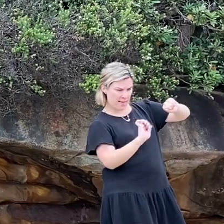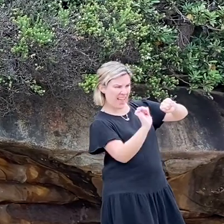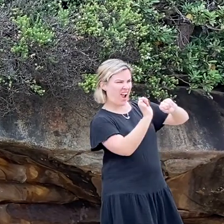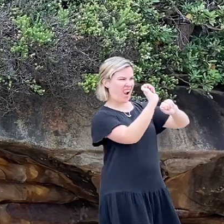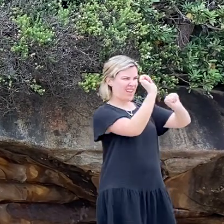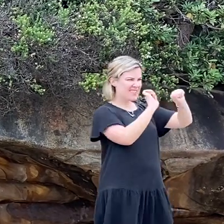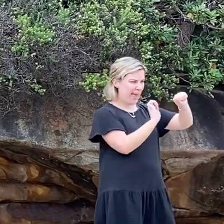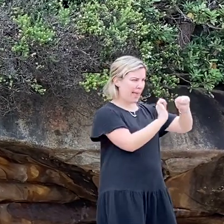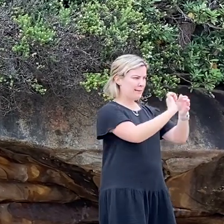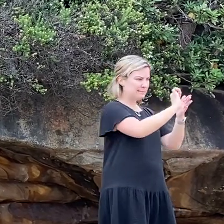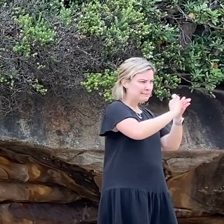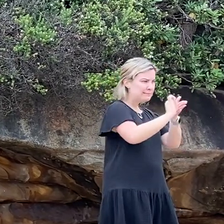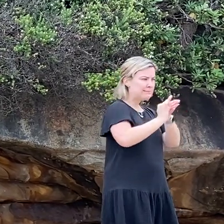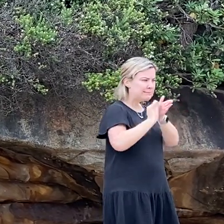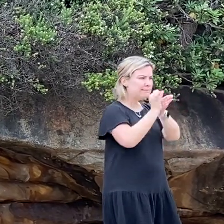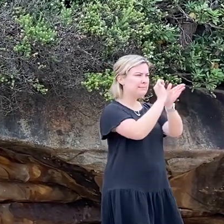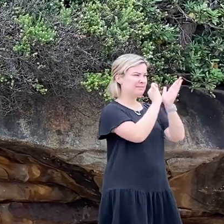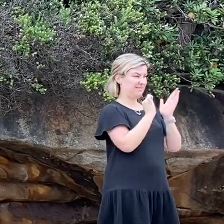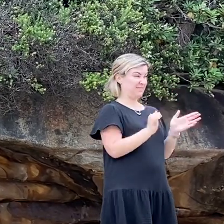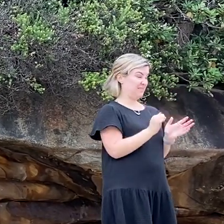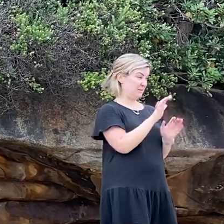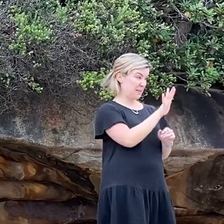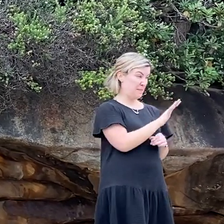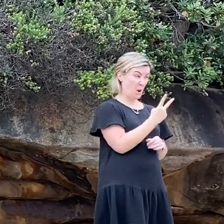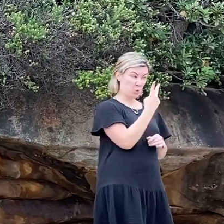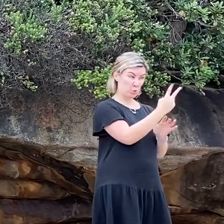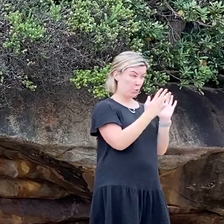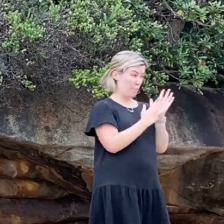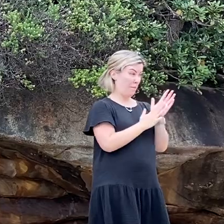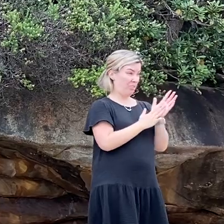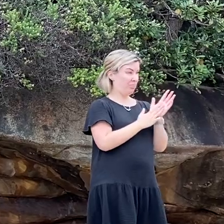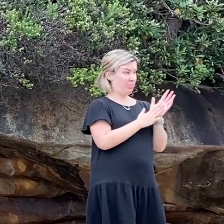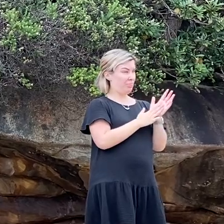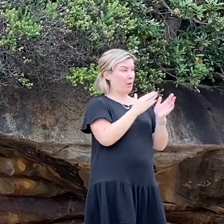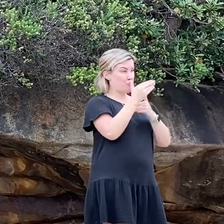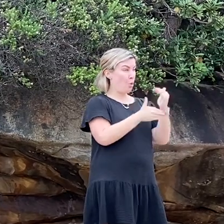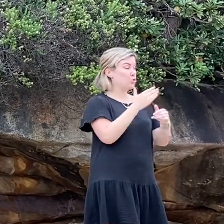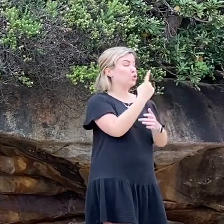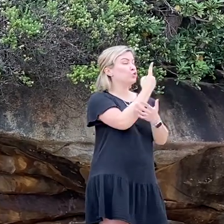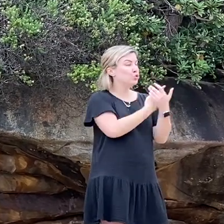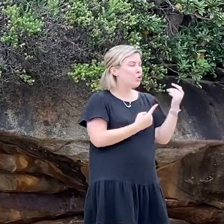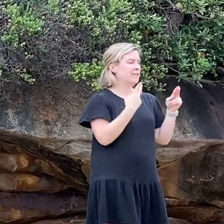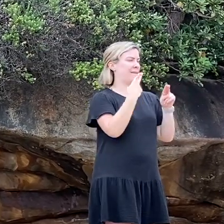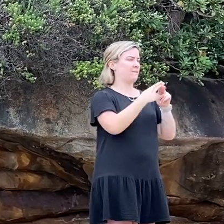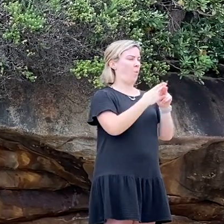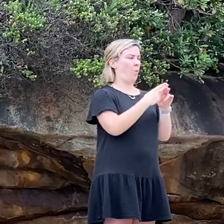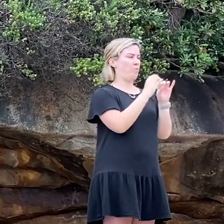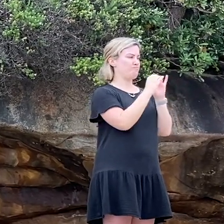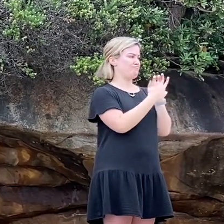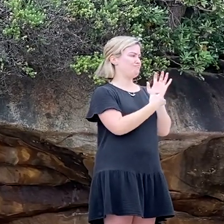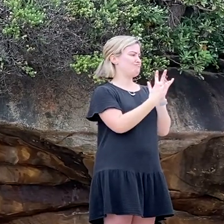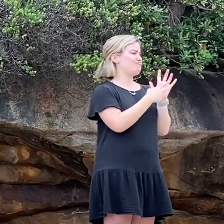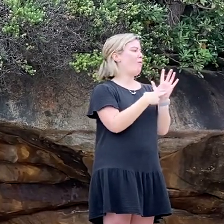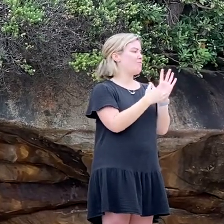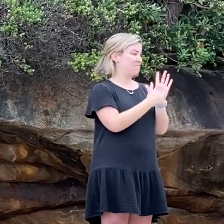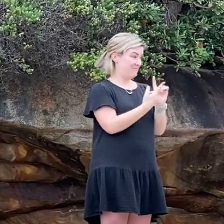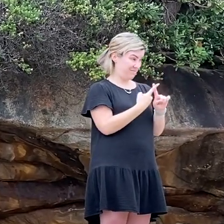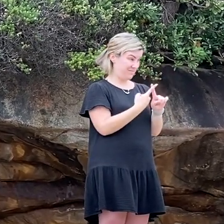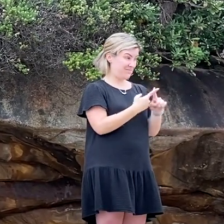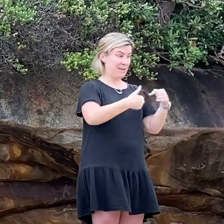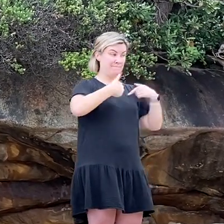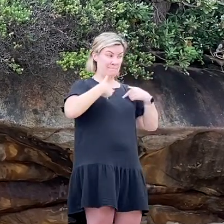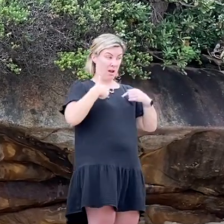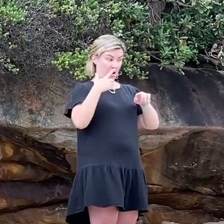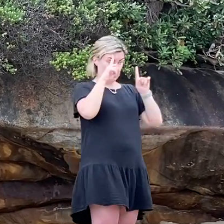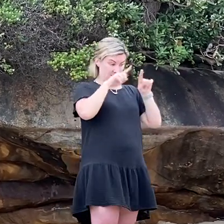and that took about 2 months for the bronze alone, and about 3 months for my work. So it's quite a long process, and that was